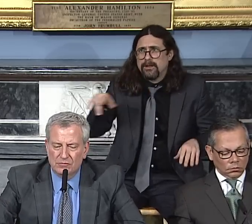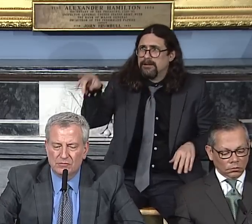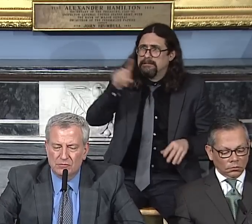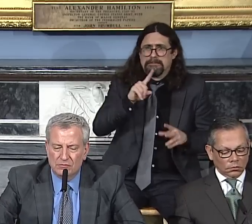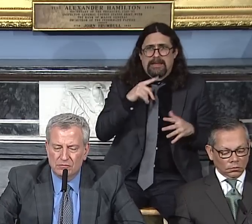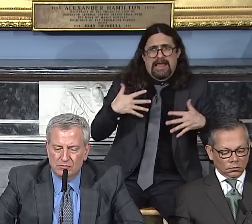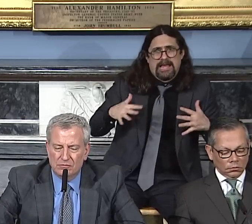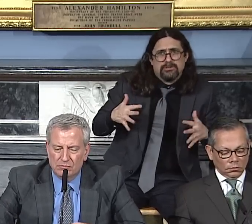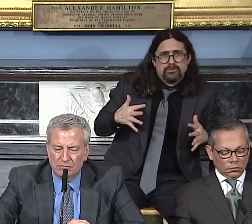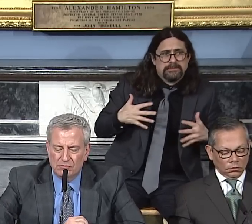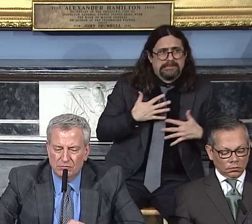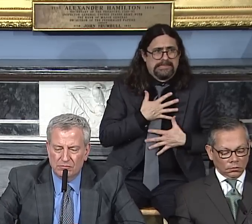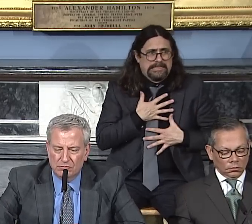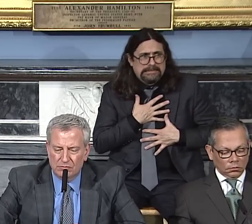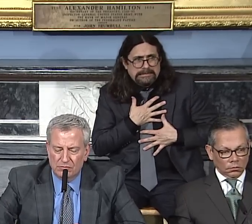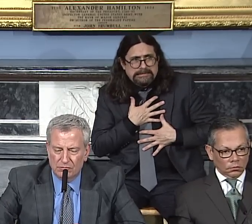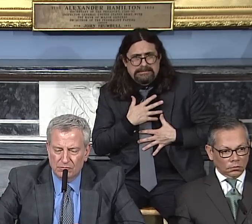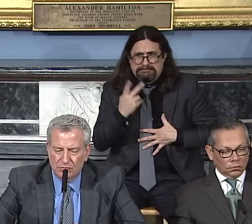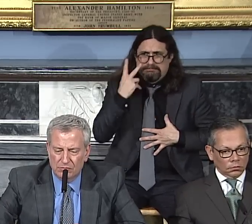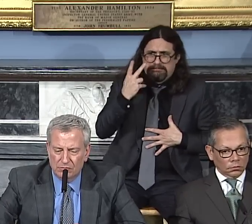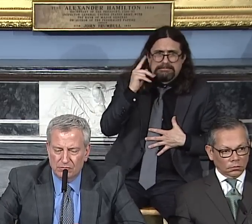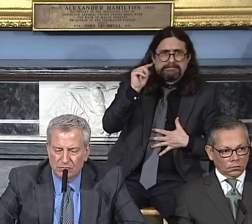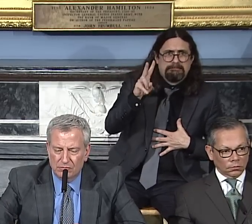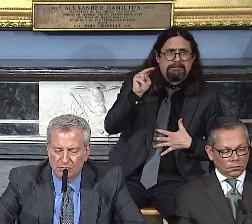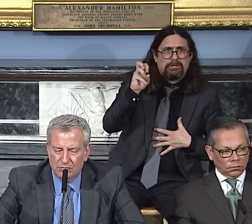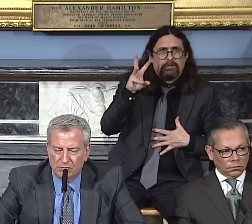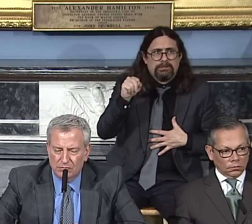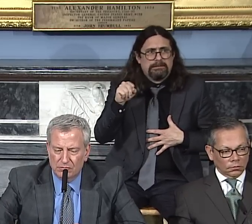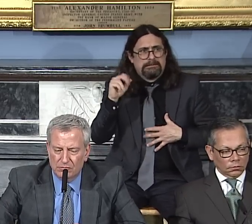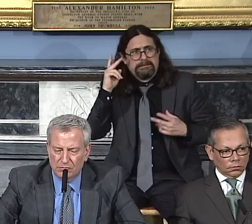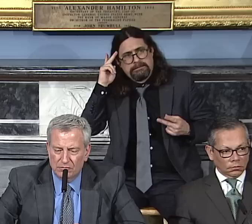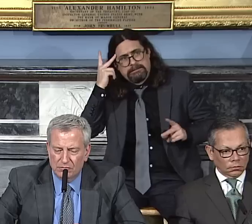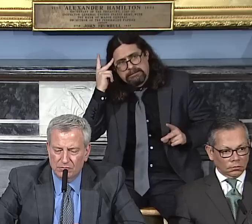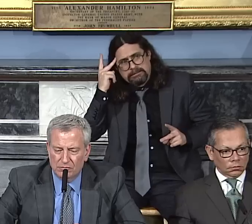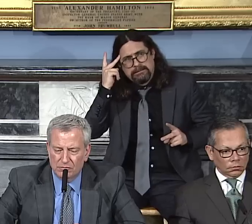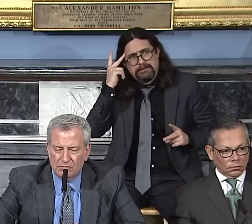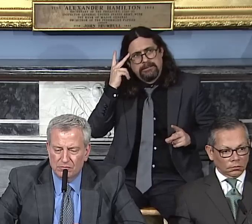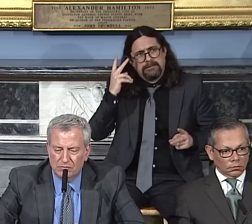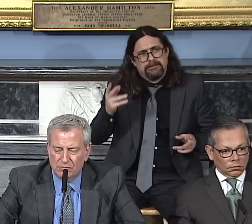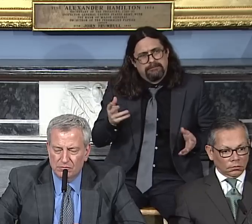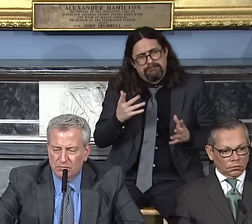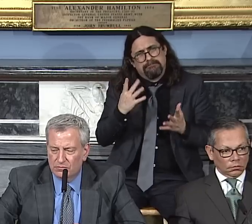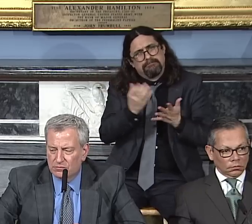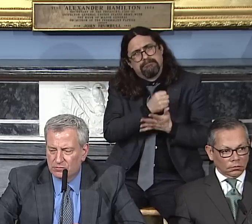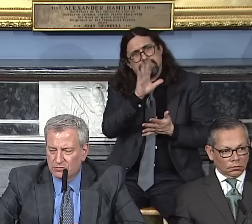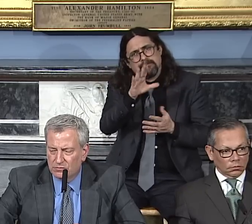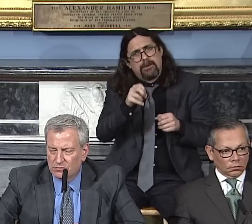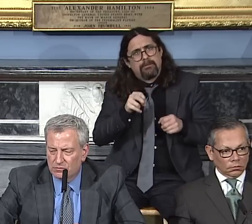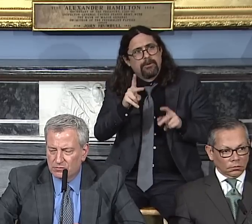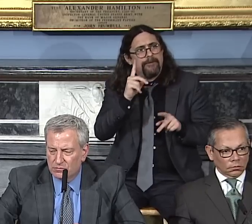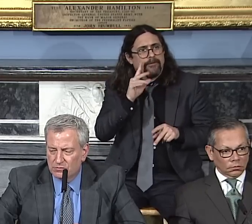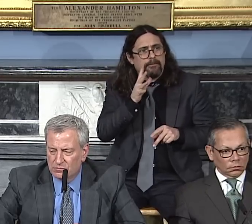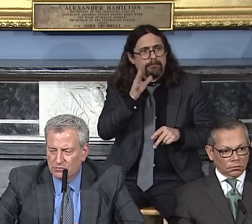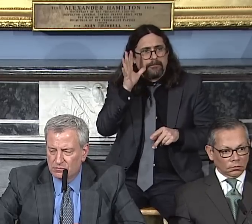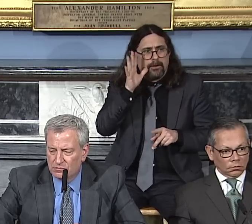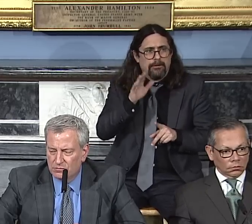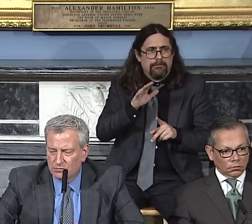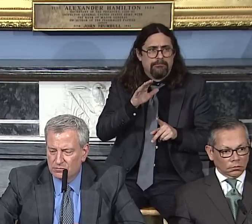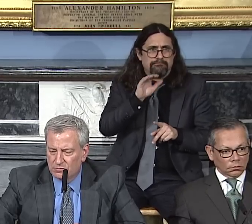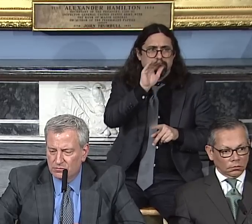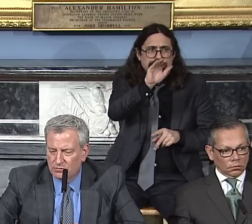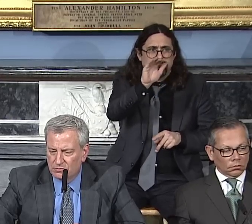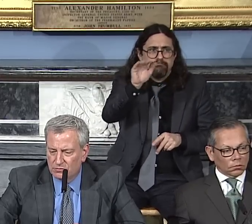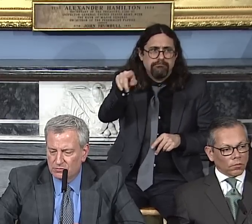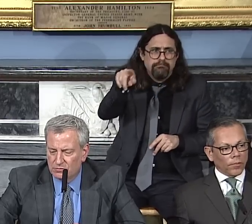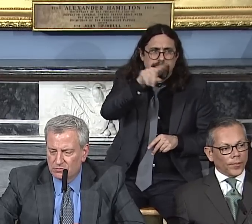TV. And we want to take this opportunity to remind parents that there are resources for them to share